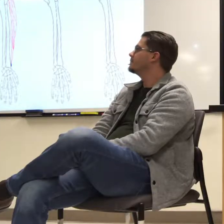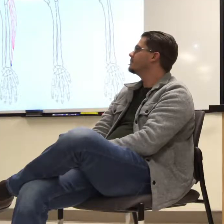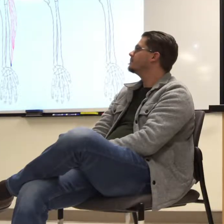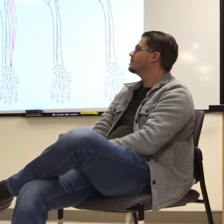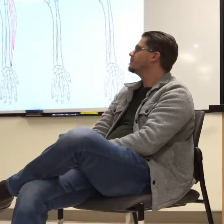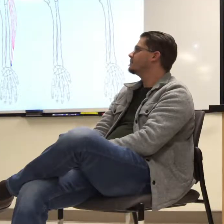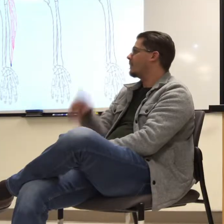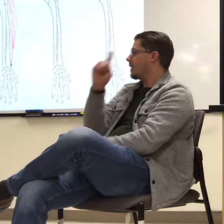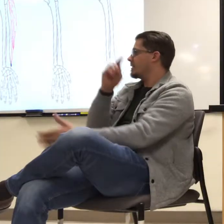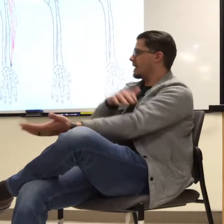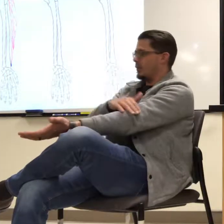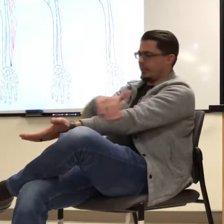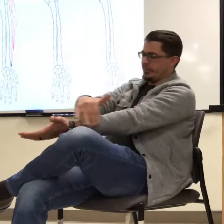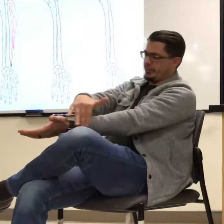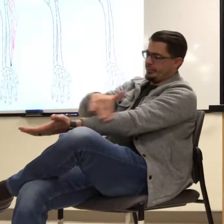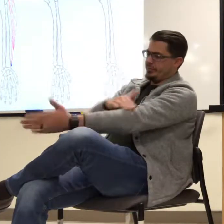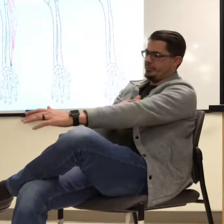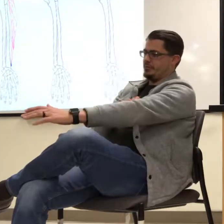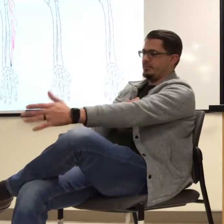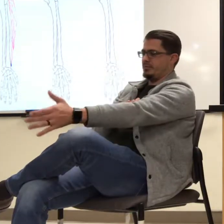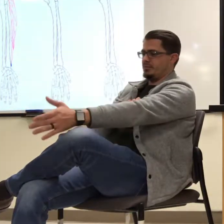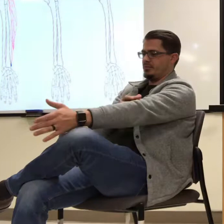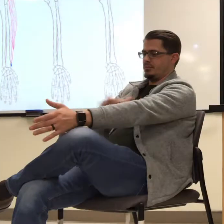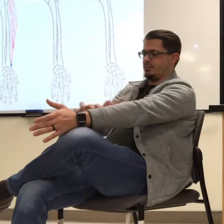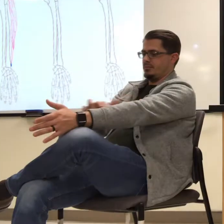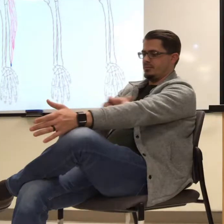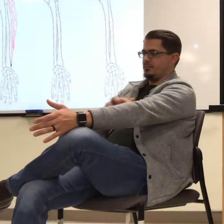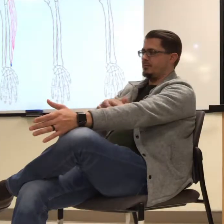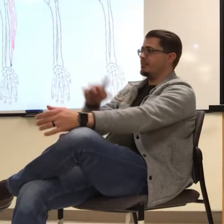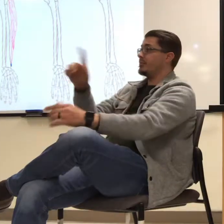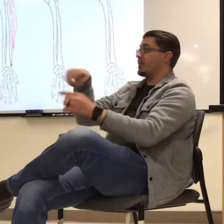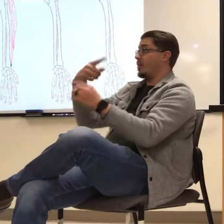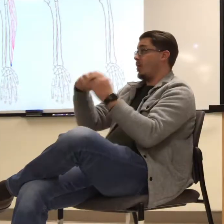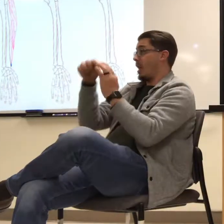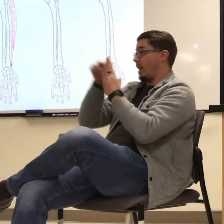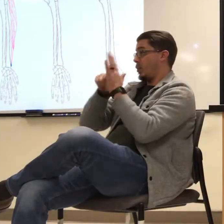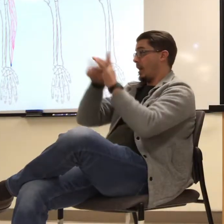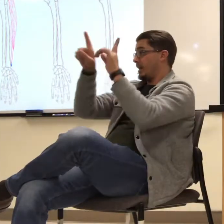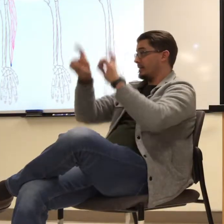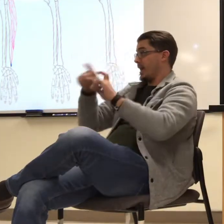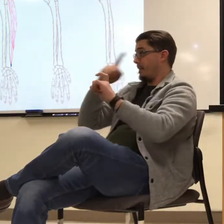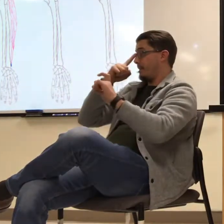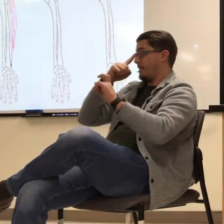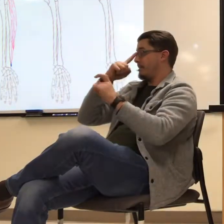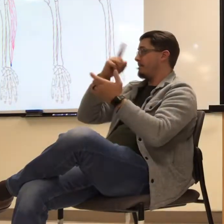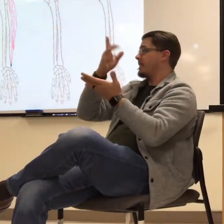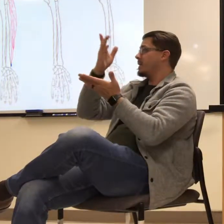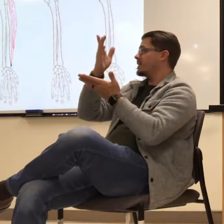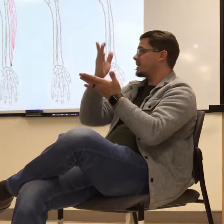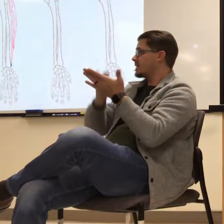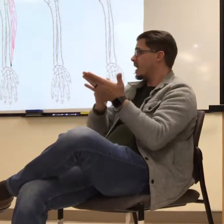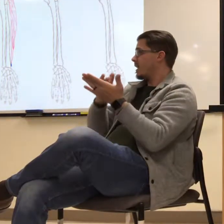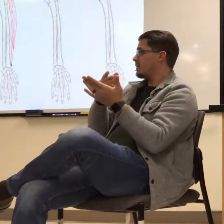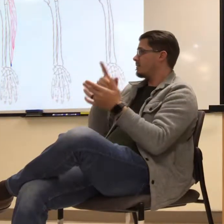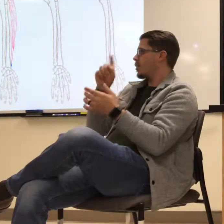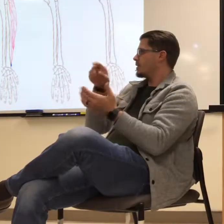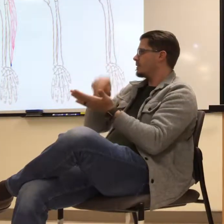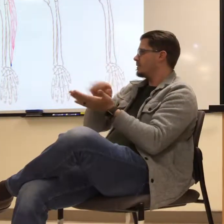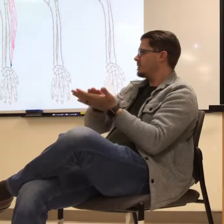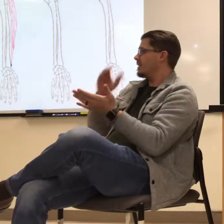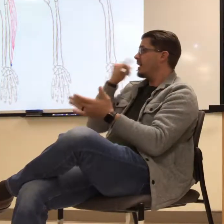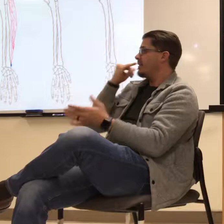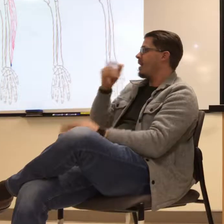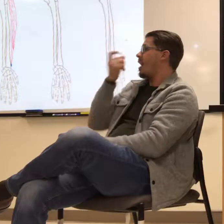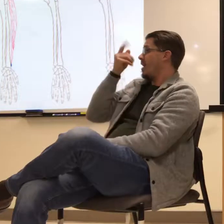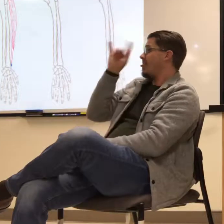When I grade any exam, Some of them that I put on there, I'm like, oh, if they get